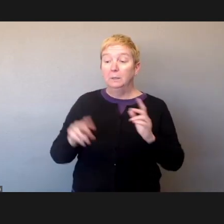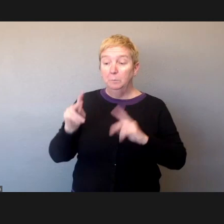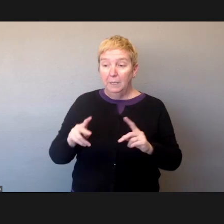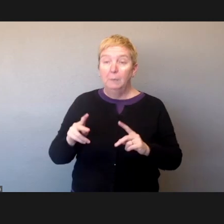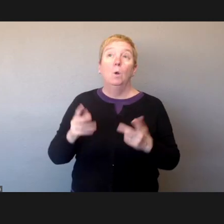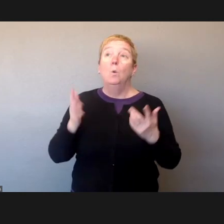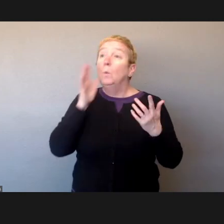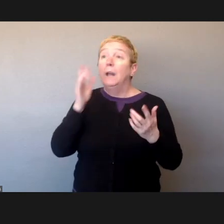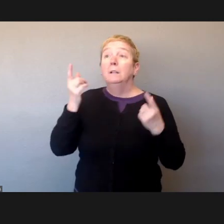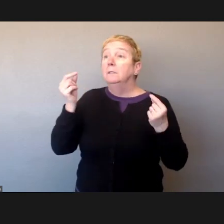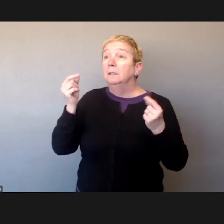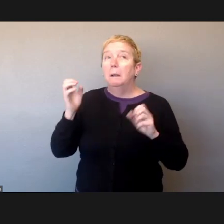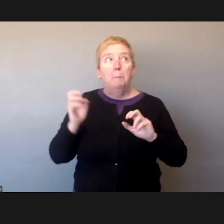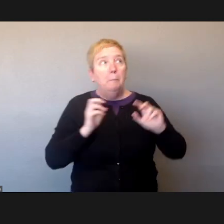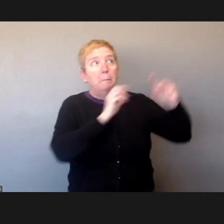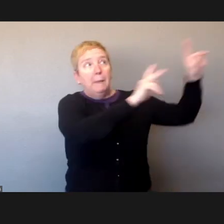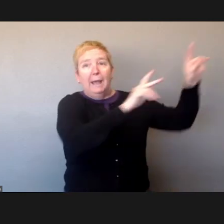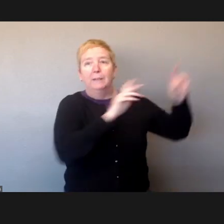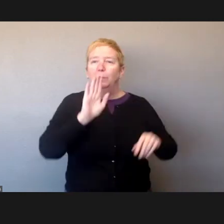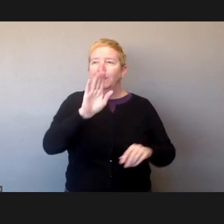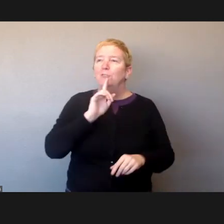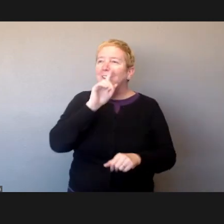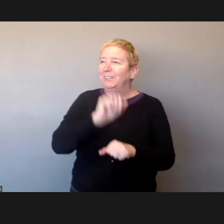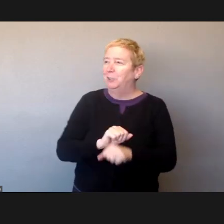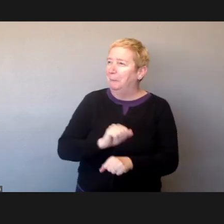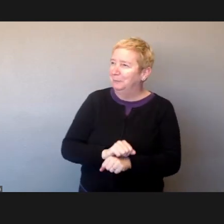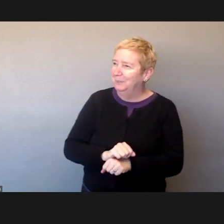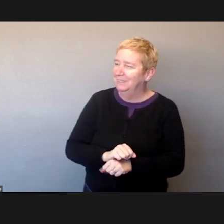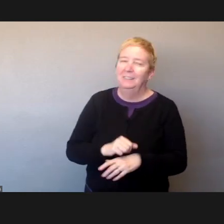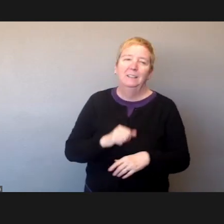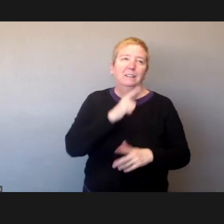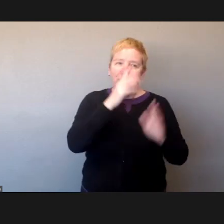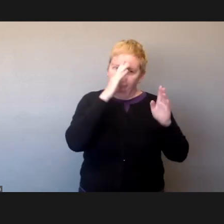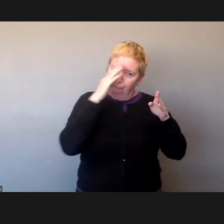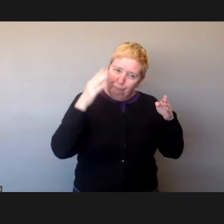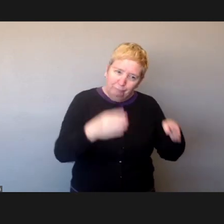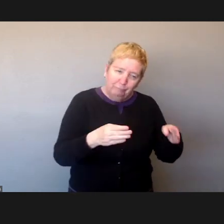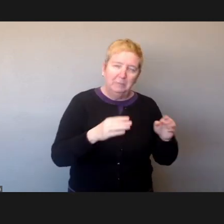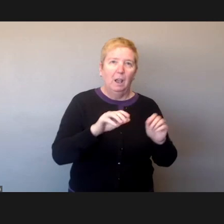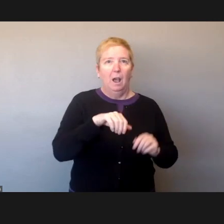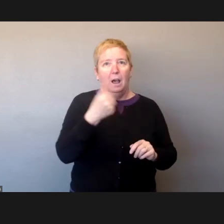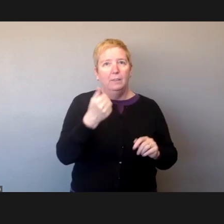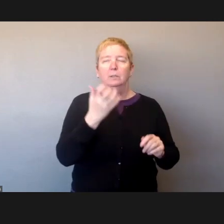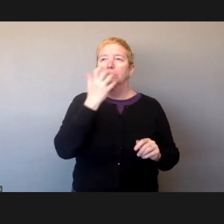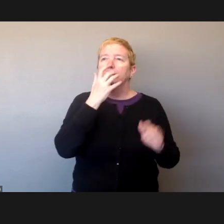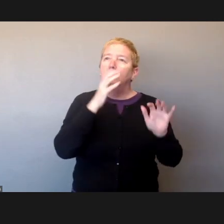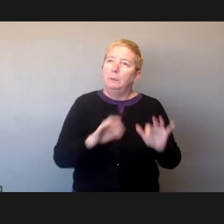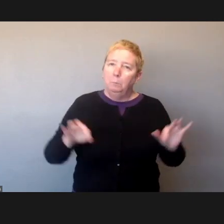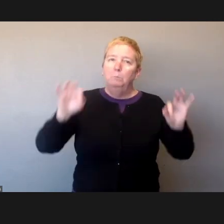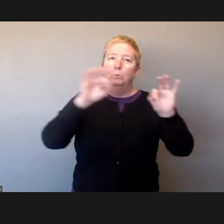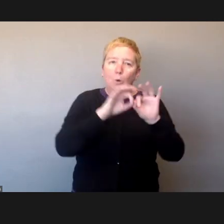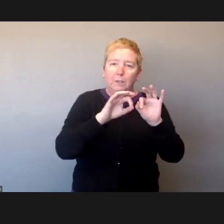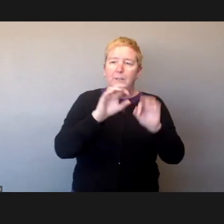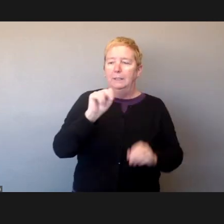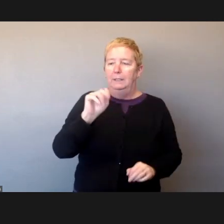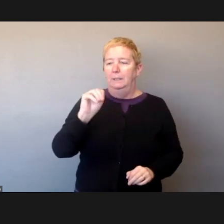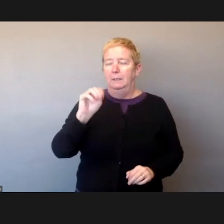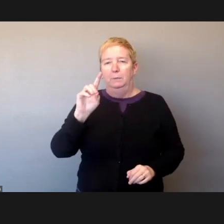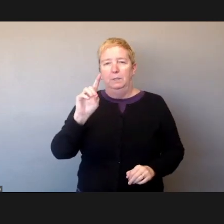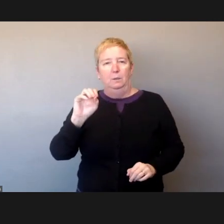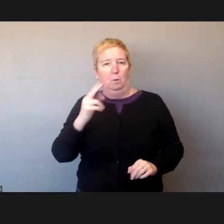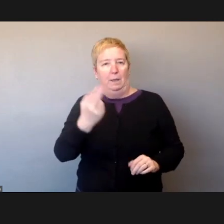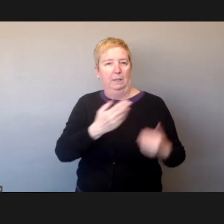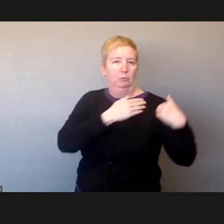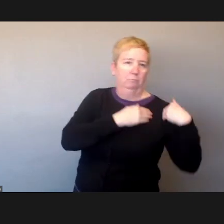real jobs that they had, managing a lot of other really important parts of what the Department of Health does, our